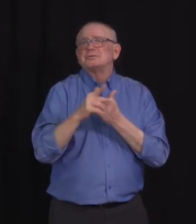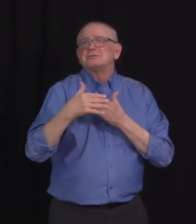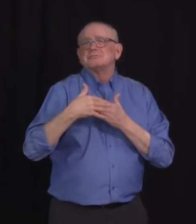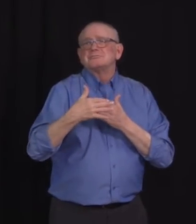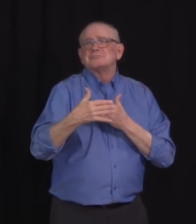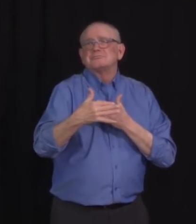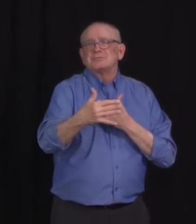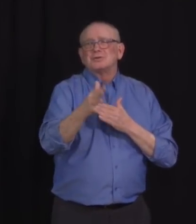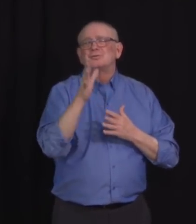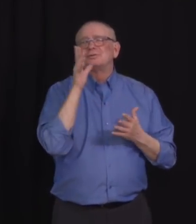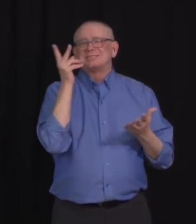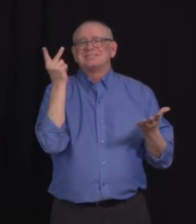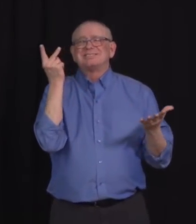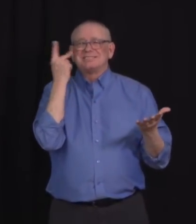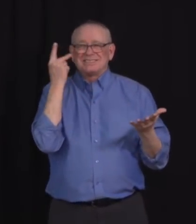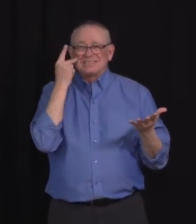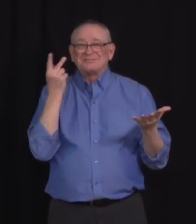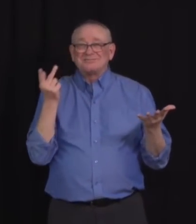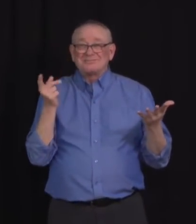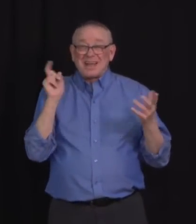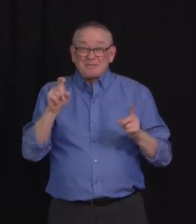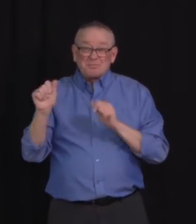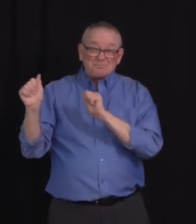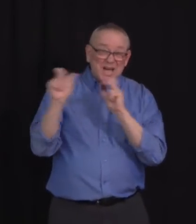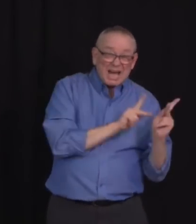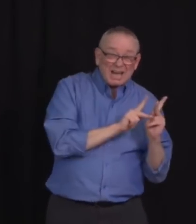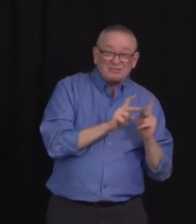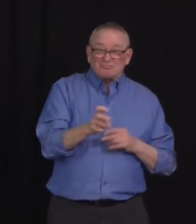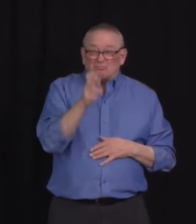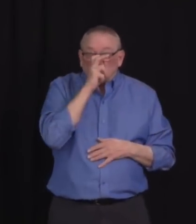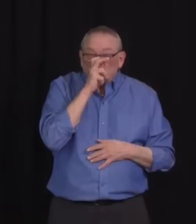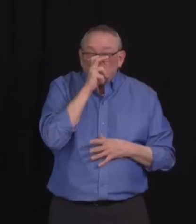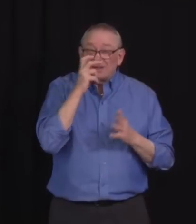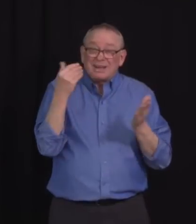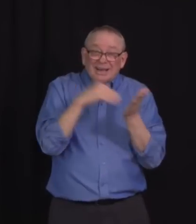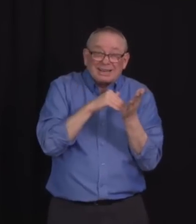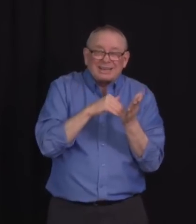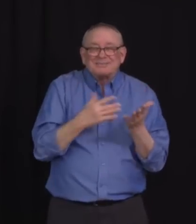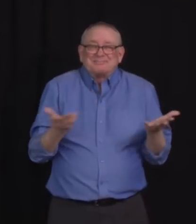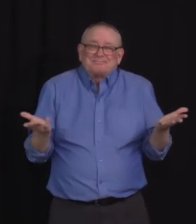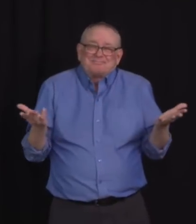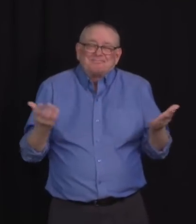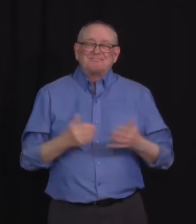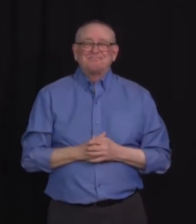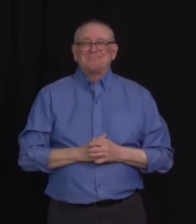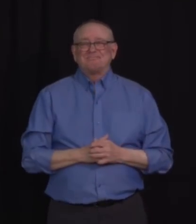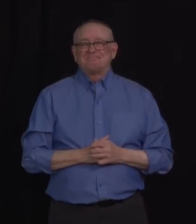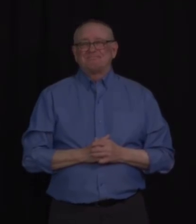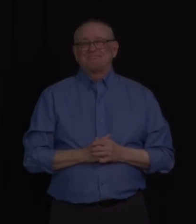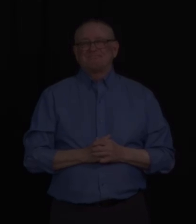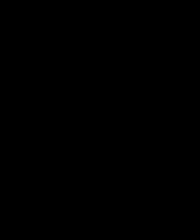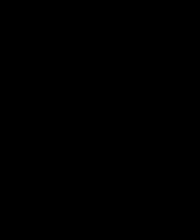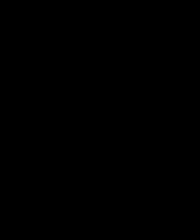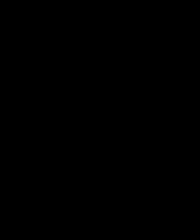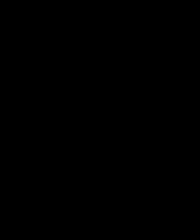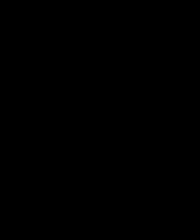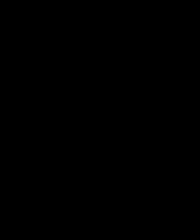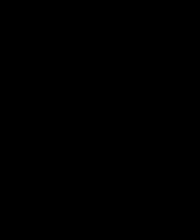measures every day, that's what's going to make the difference, not necessarily whether or not we keep kids home for the week after spring break.